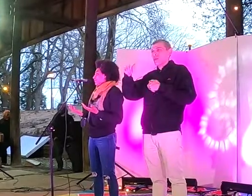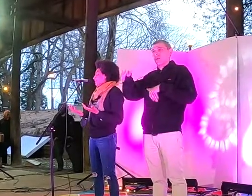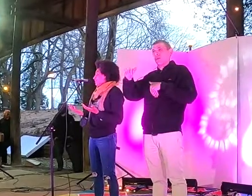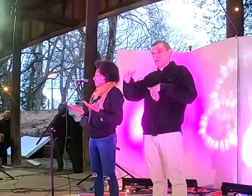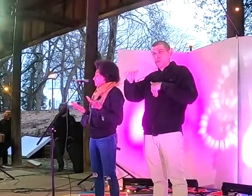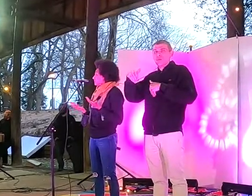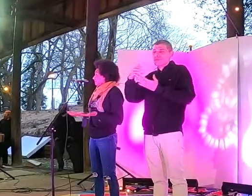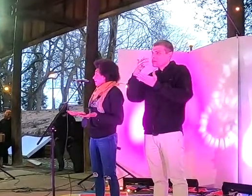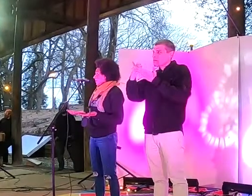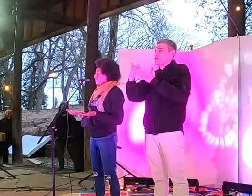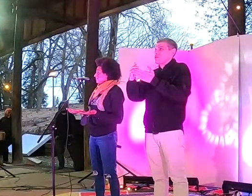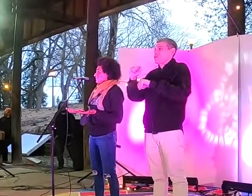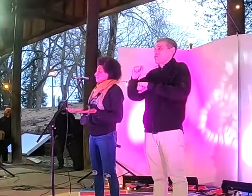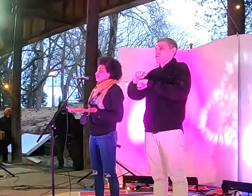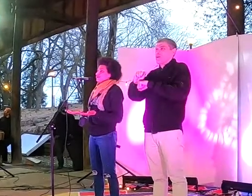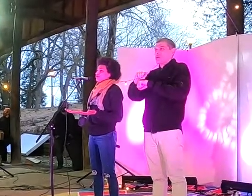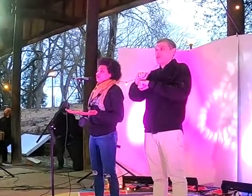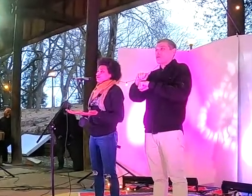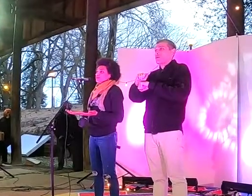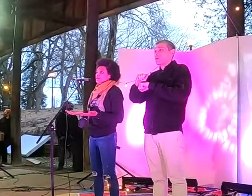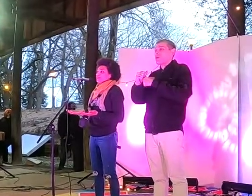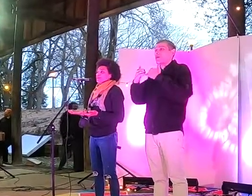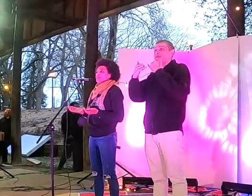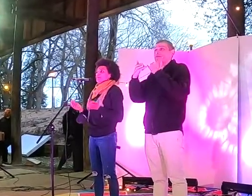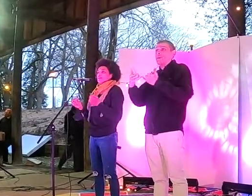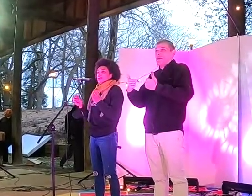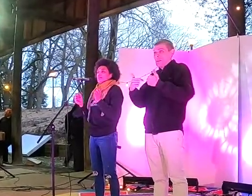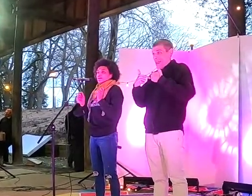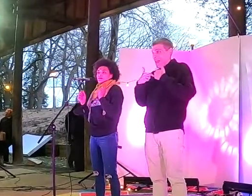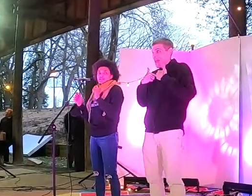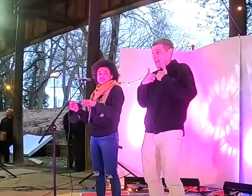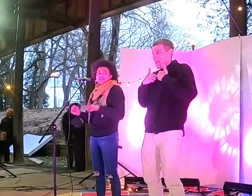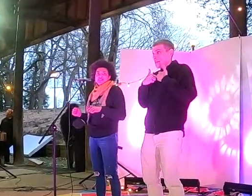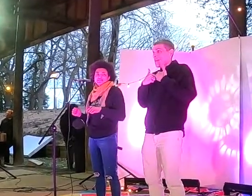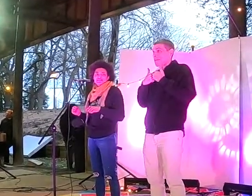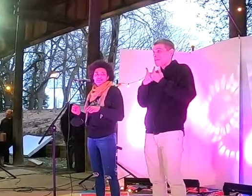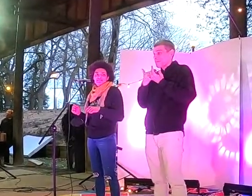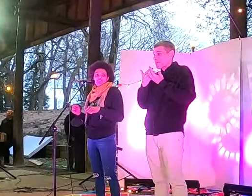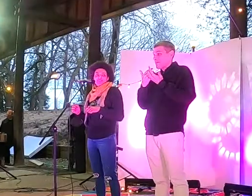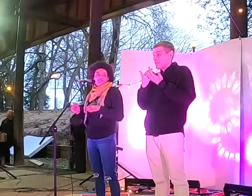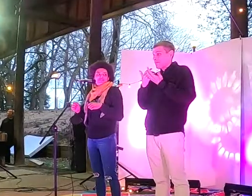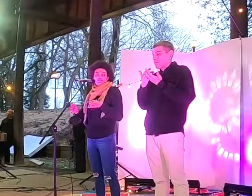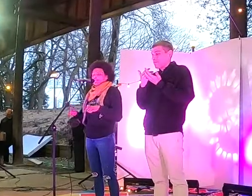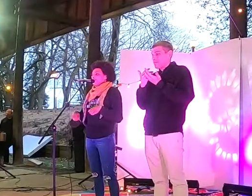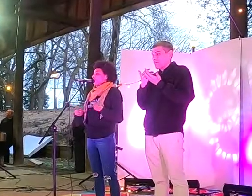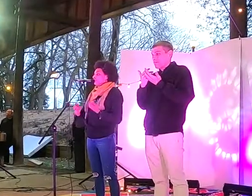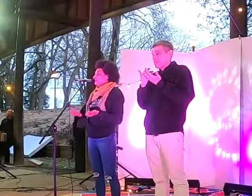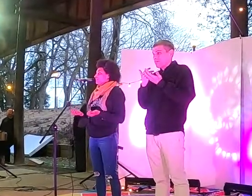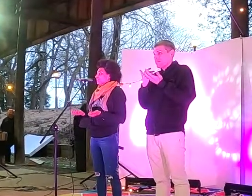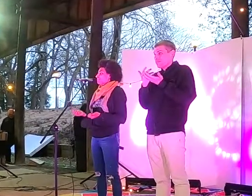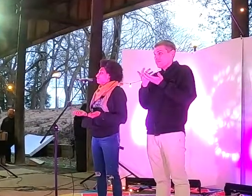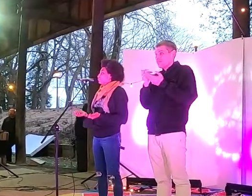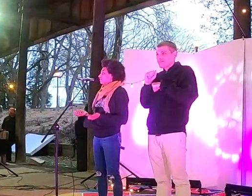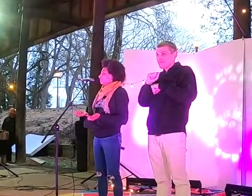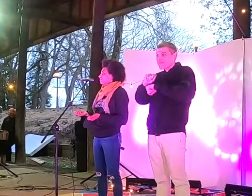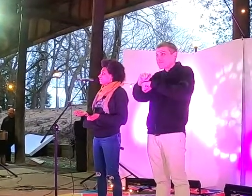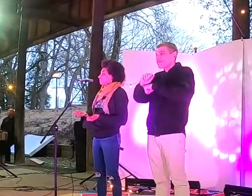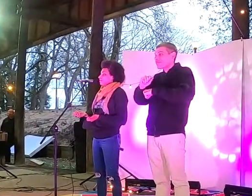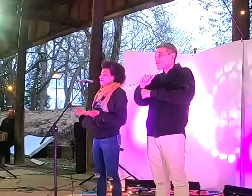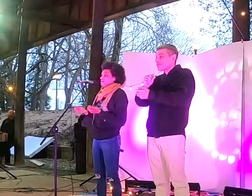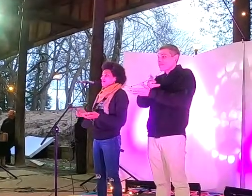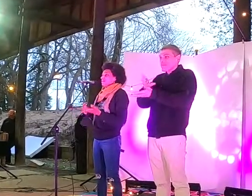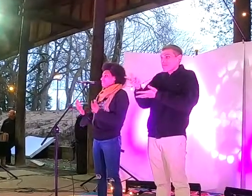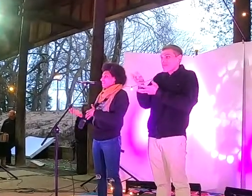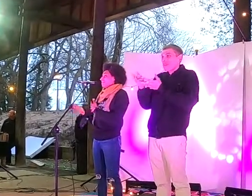a joy and a delight to be a person doing this work in this